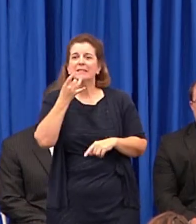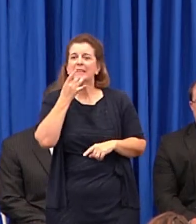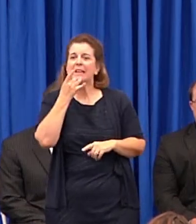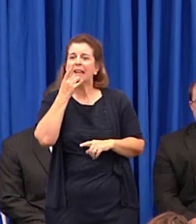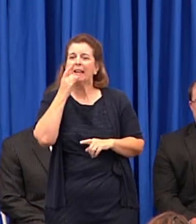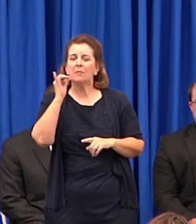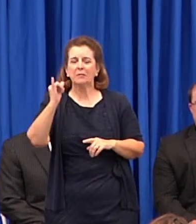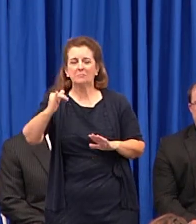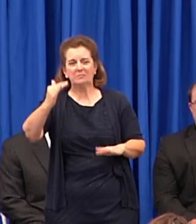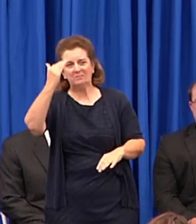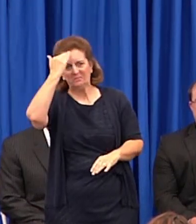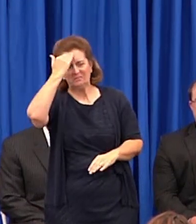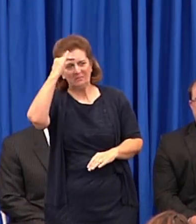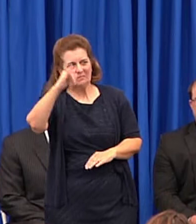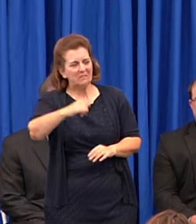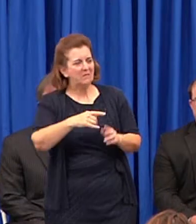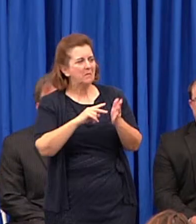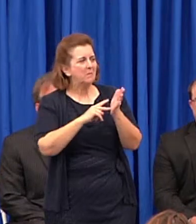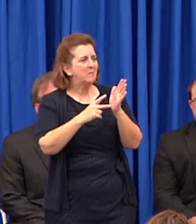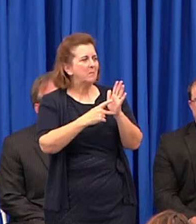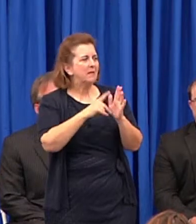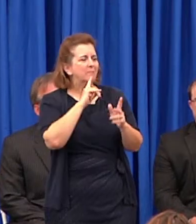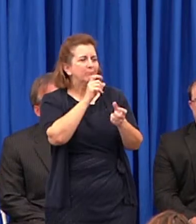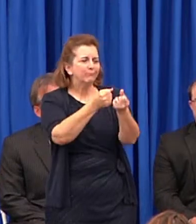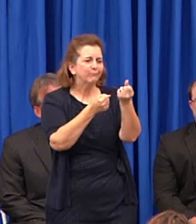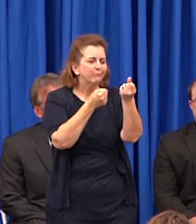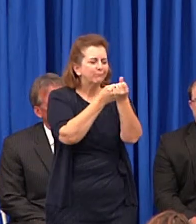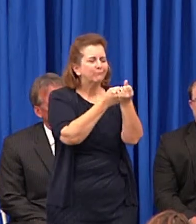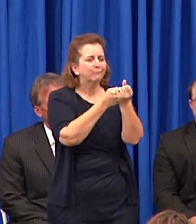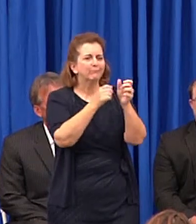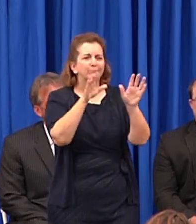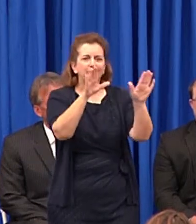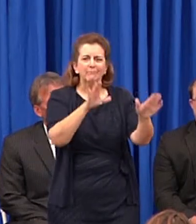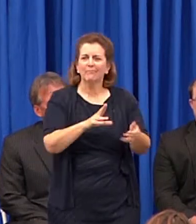a symbol of dedication and excellence to nursing.